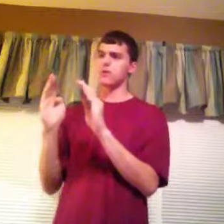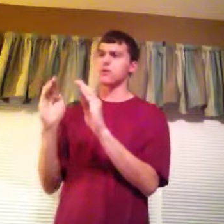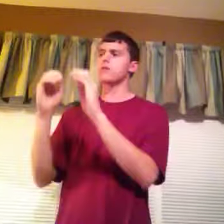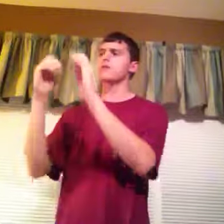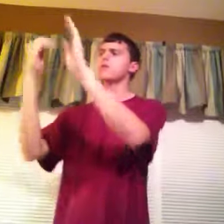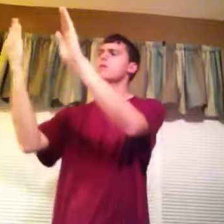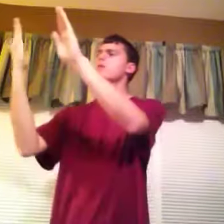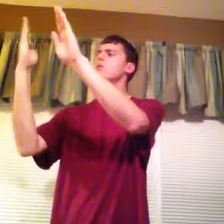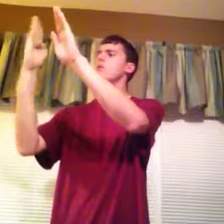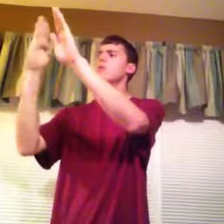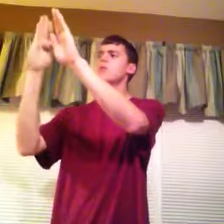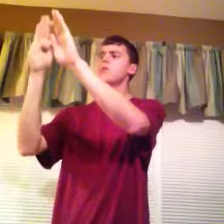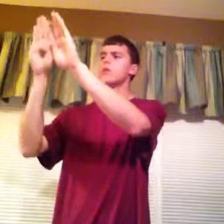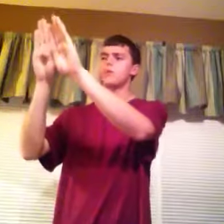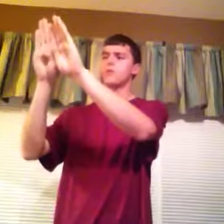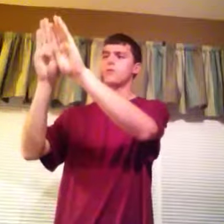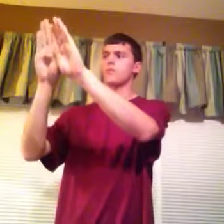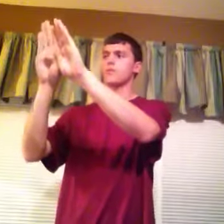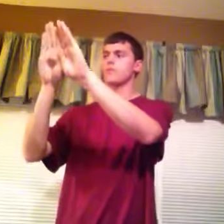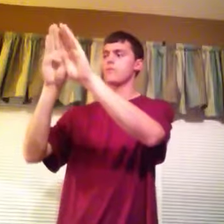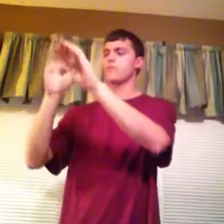Right? Very exactly. I mean,